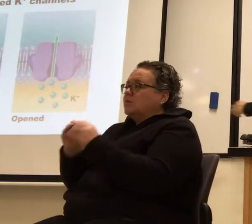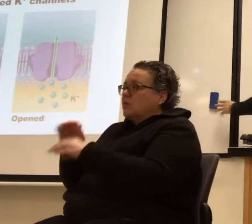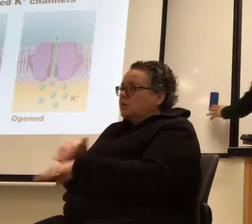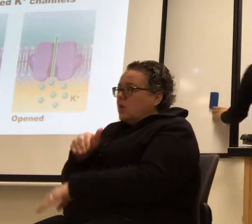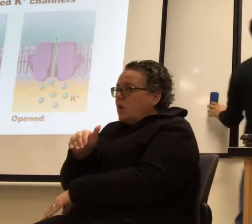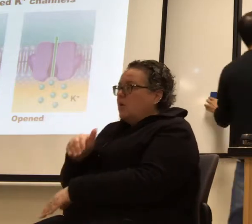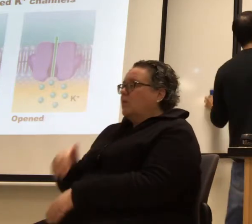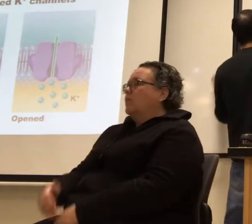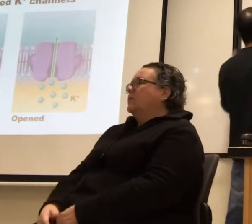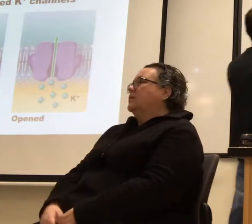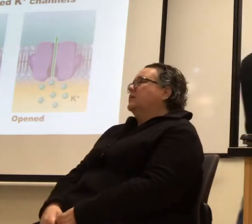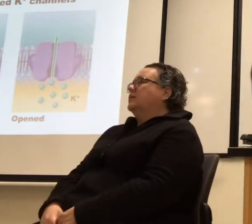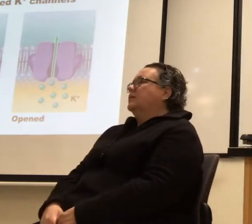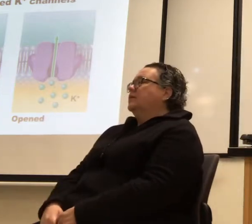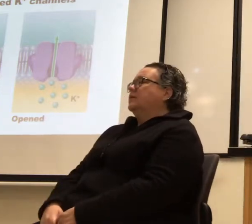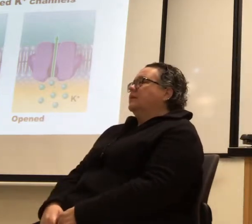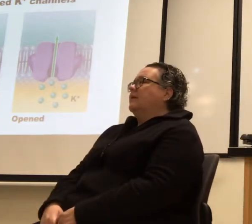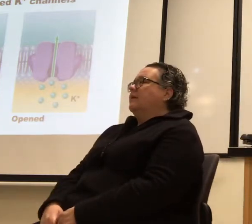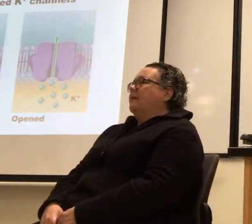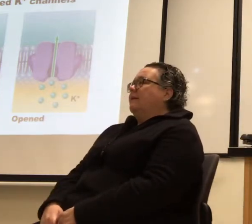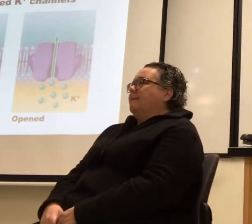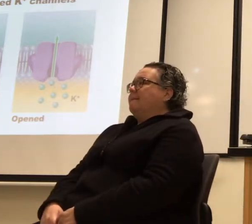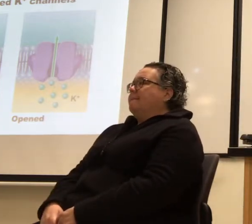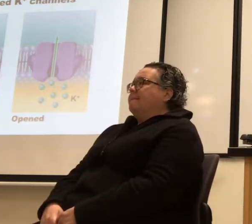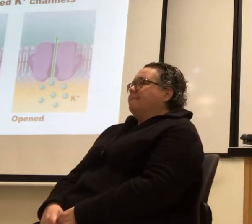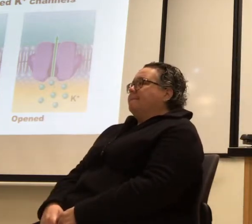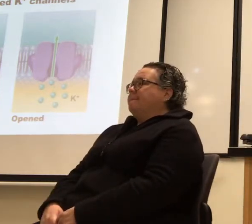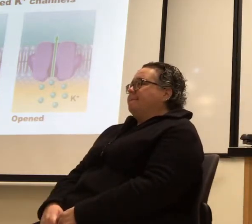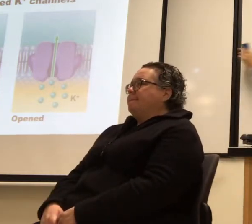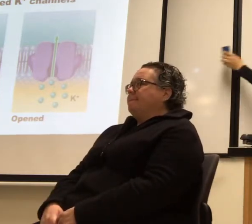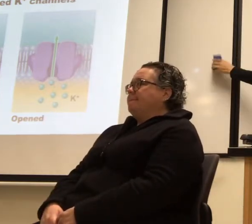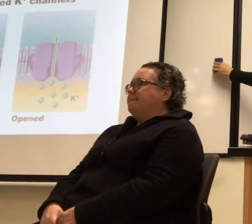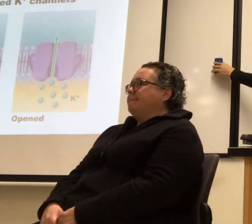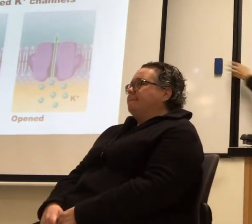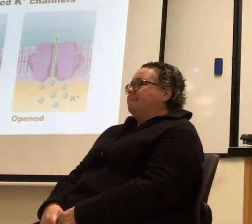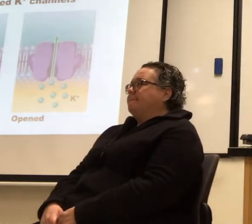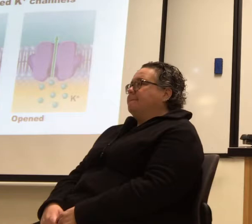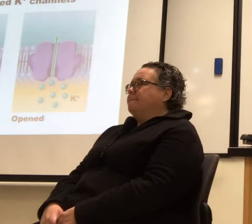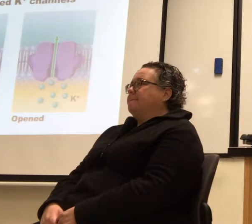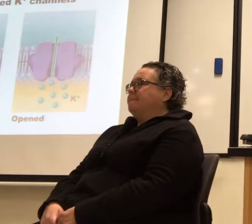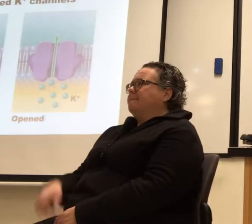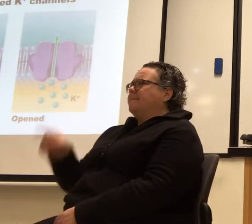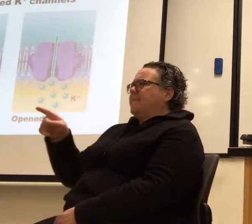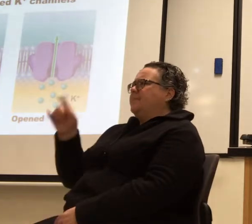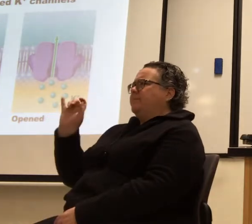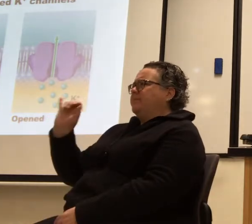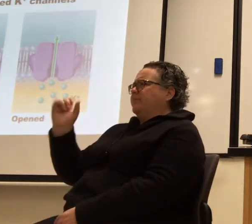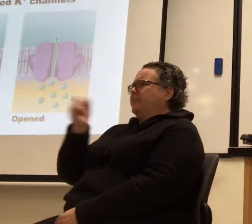Okay. Which is why